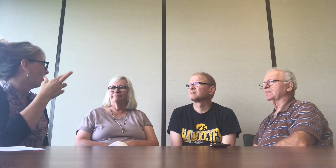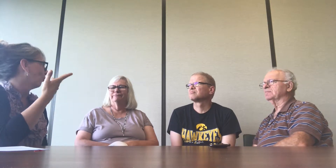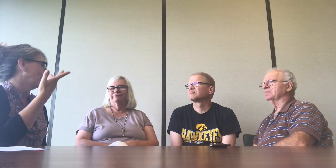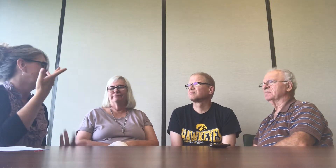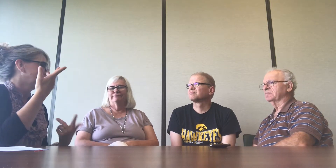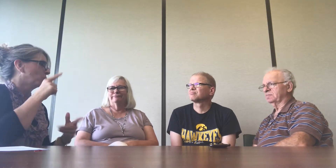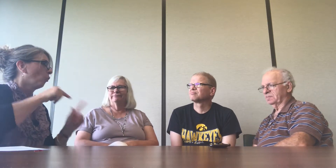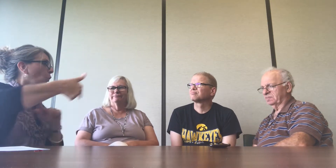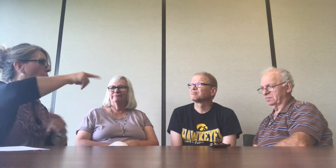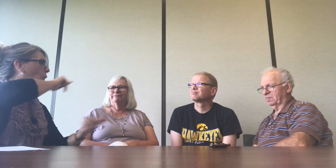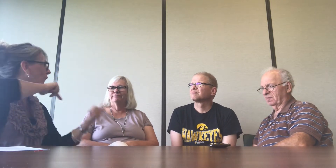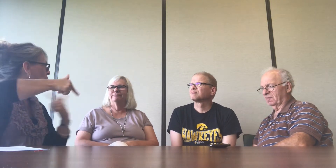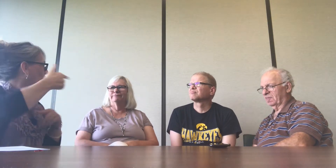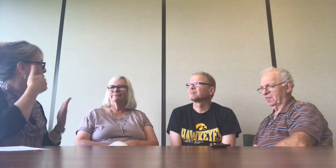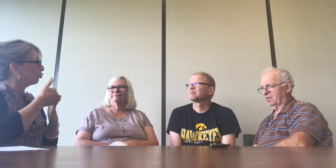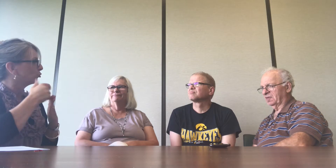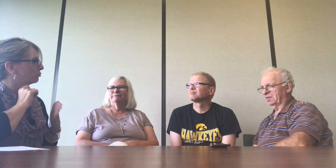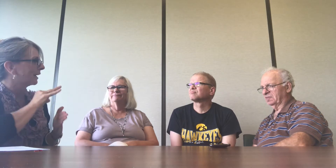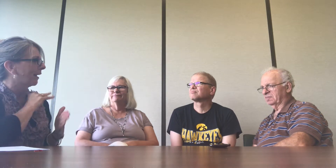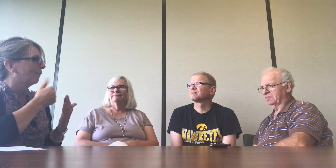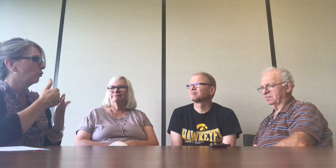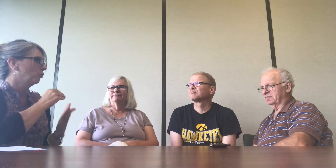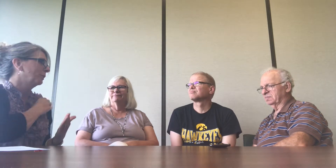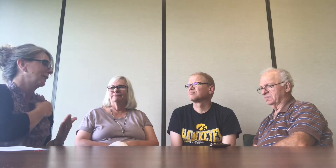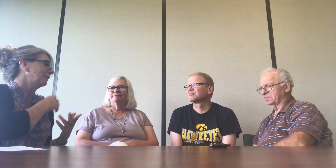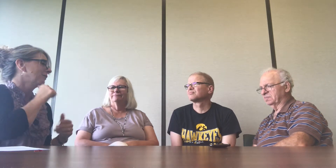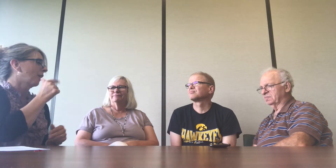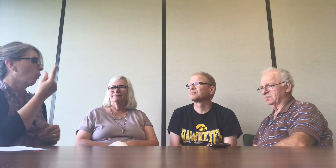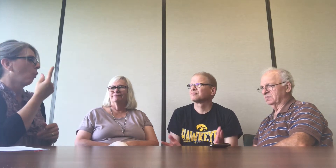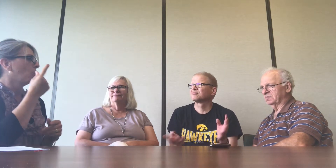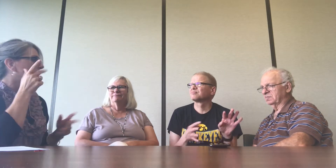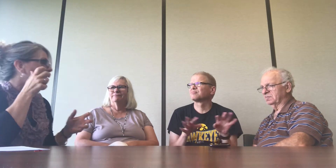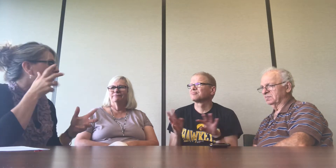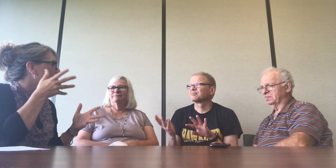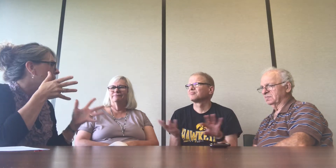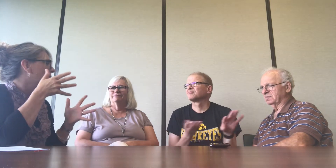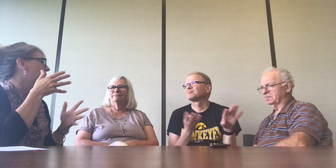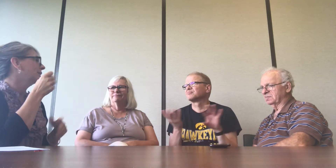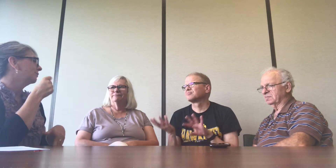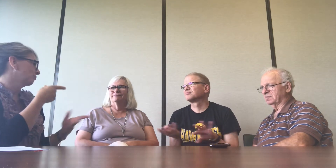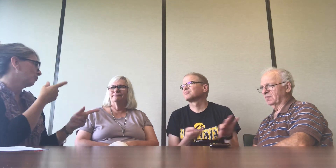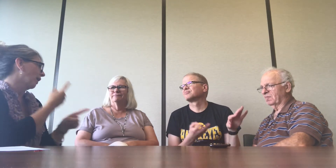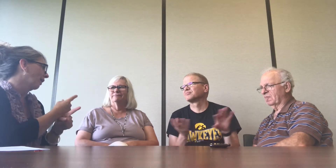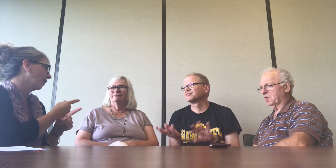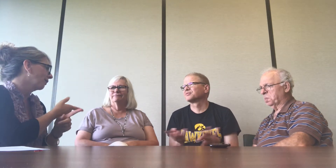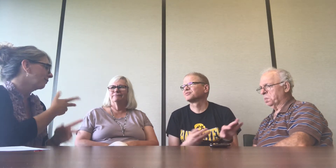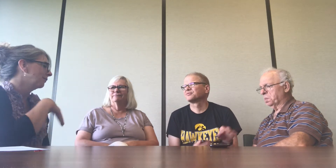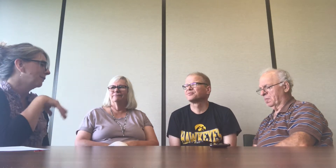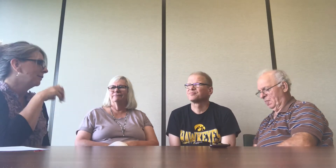but I'm sure there's some who forget, or because of staff turnover, it isn't always